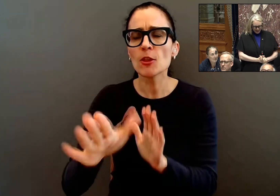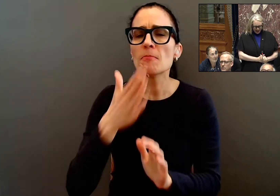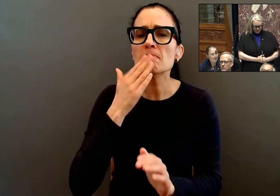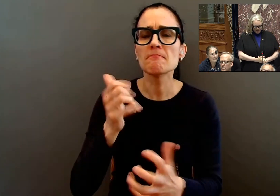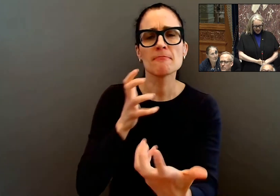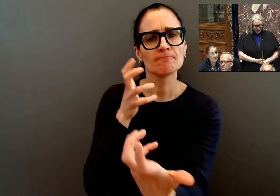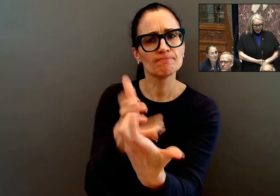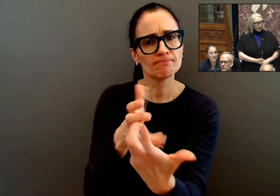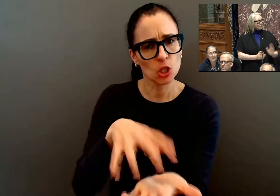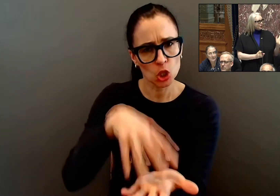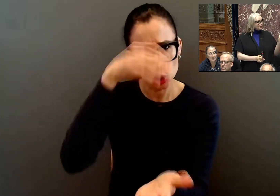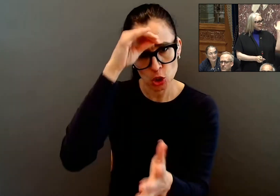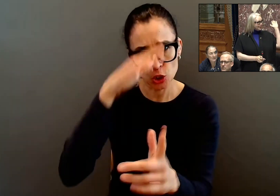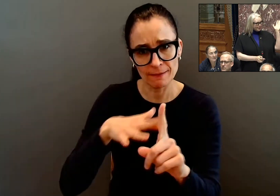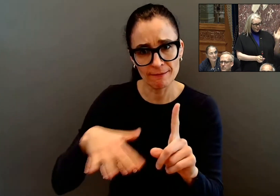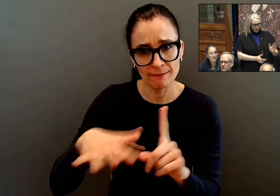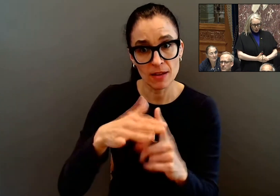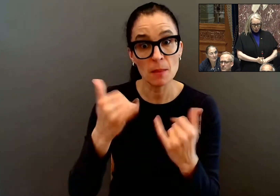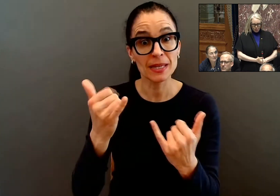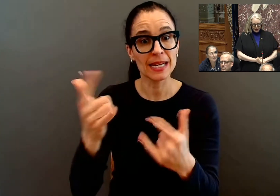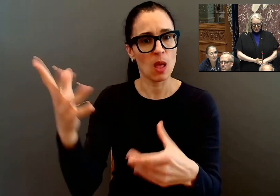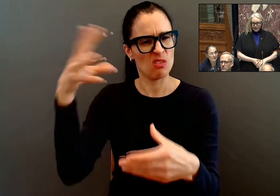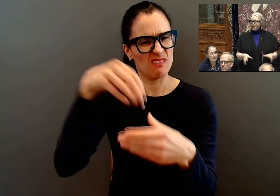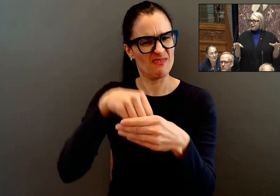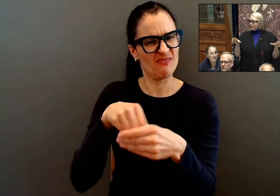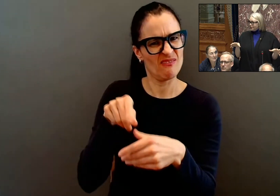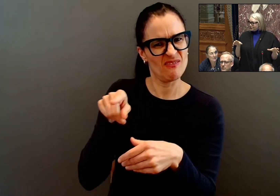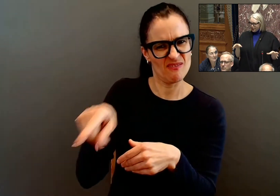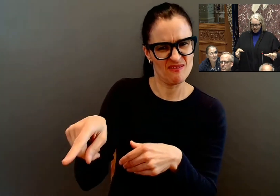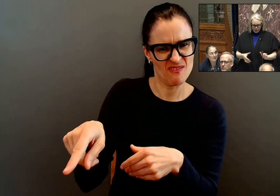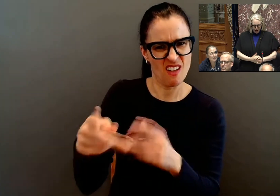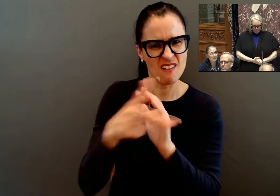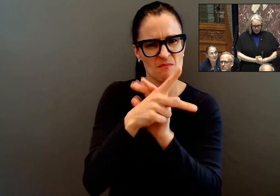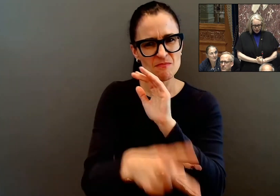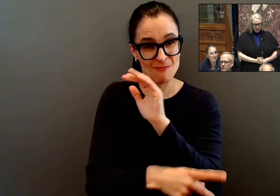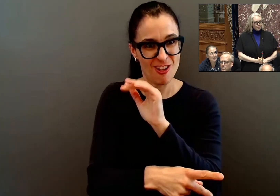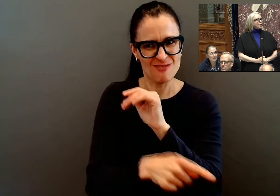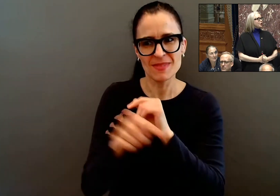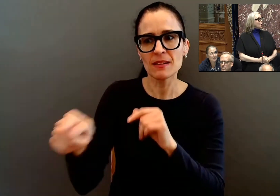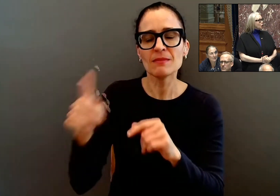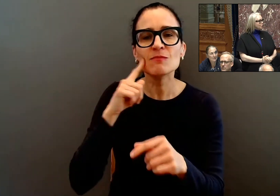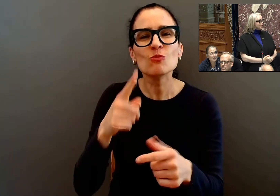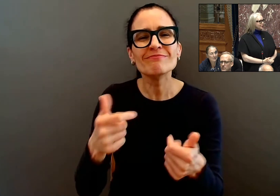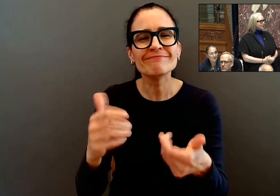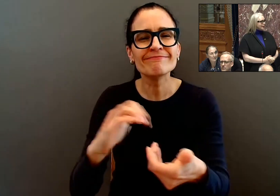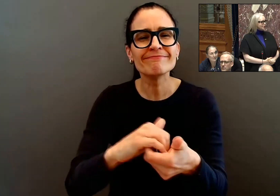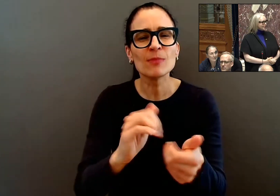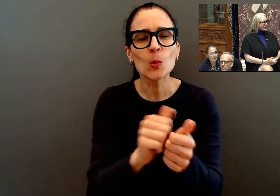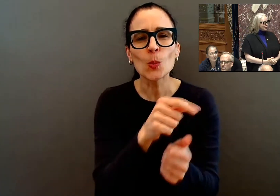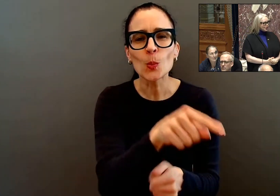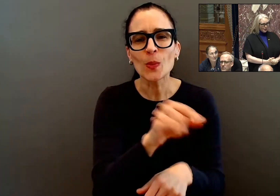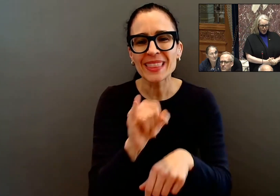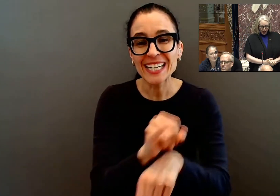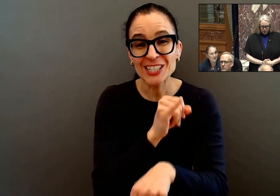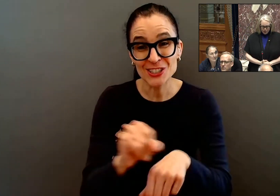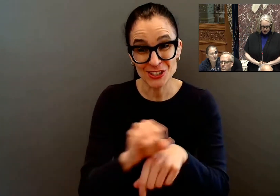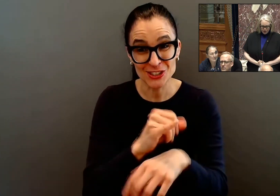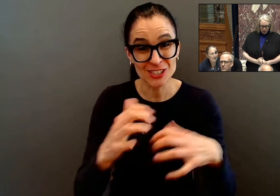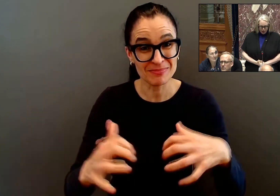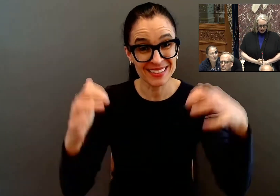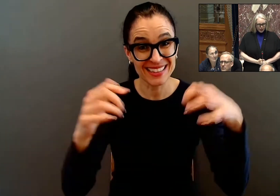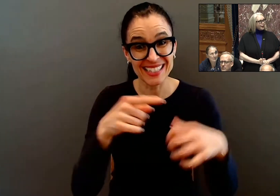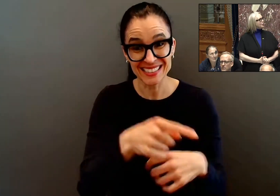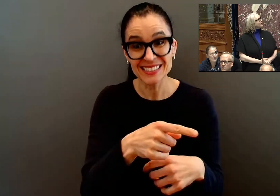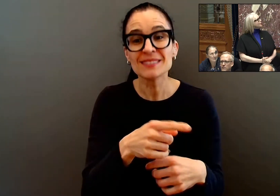gallery today. In a few weeks, these students will be sitting in this very chamber to debate their own bills and legislation. I wish